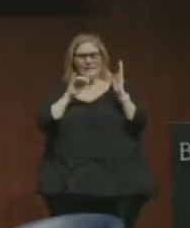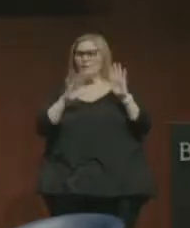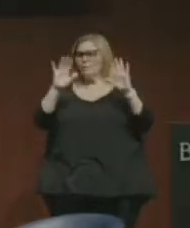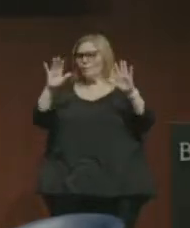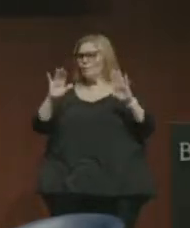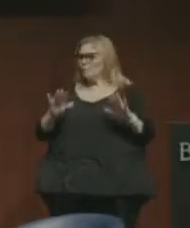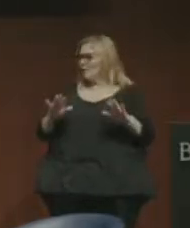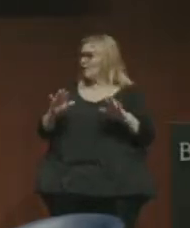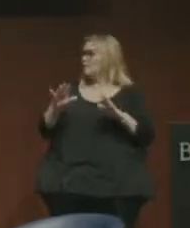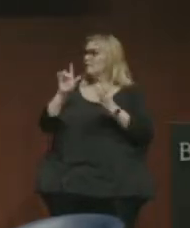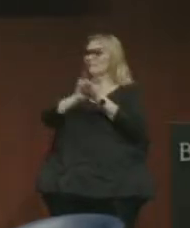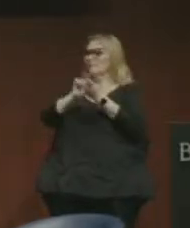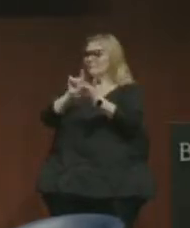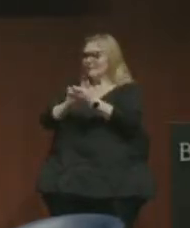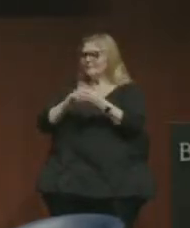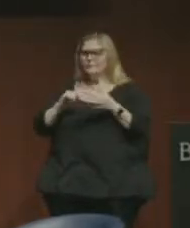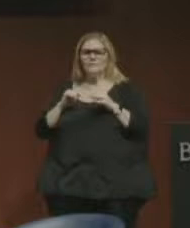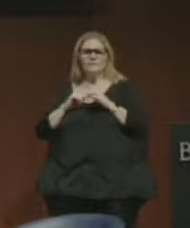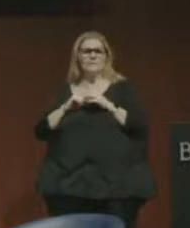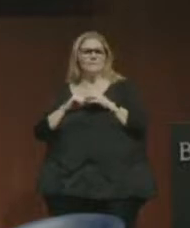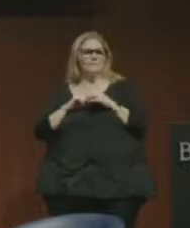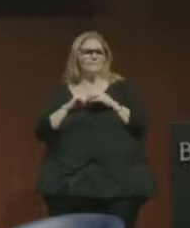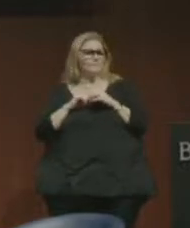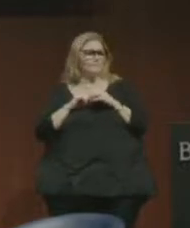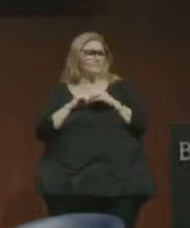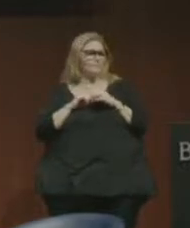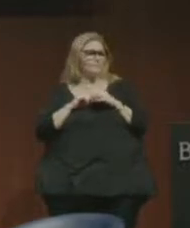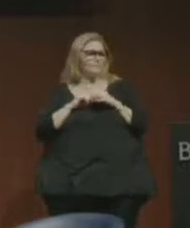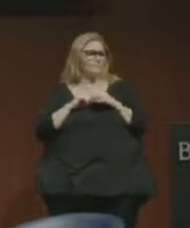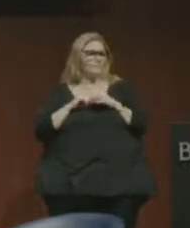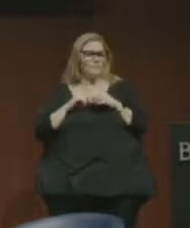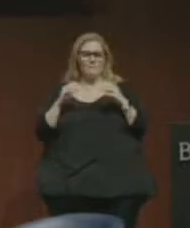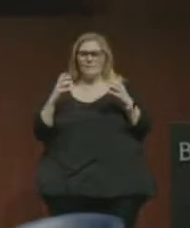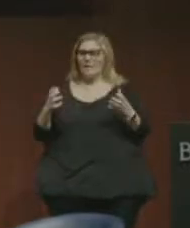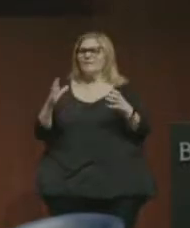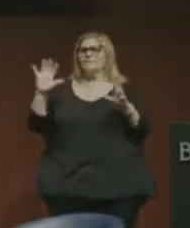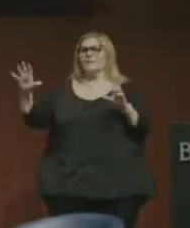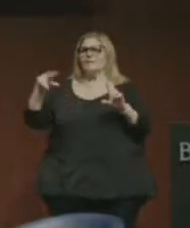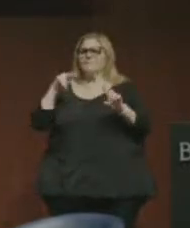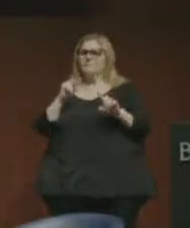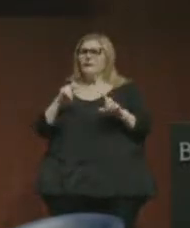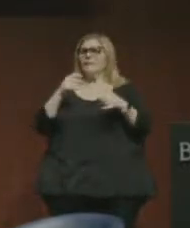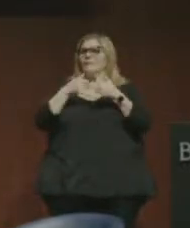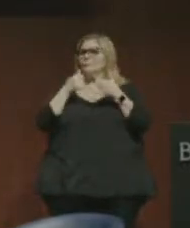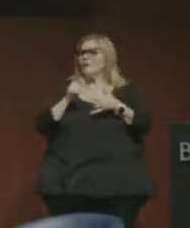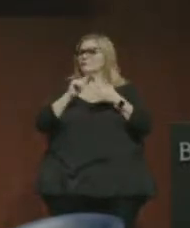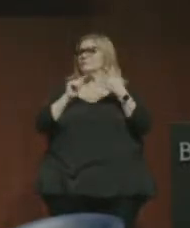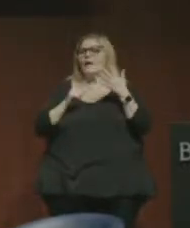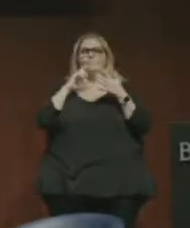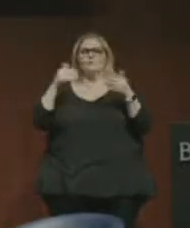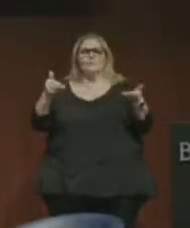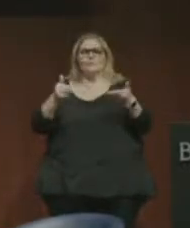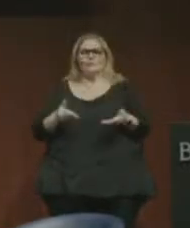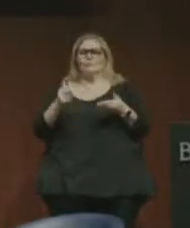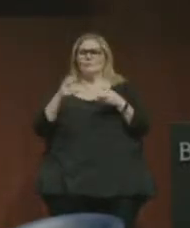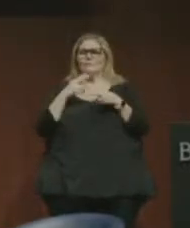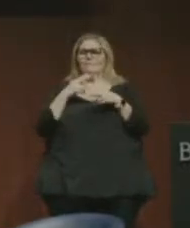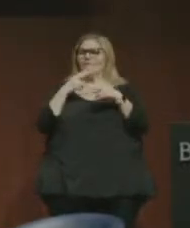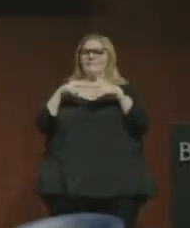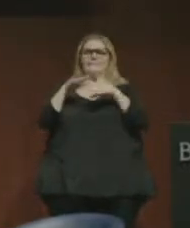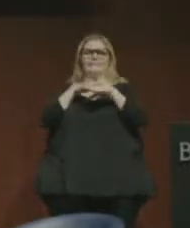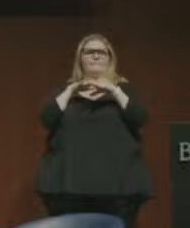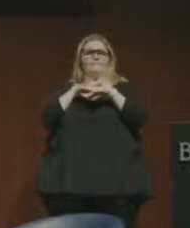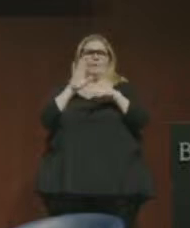wonderful publications and holdings and positions and prizes. I'm just going to introduce them in a very cursory